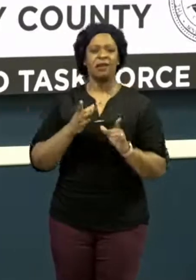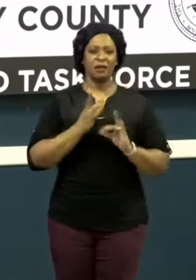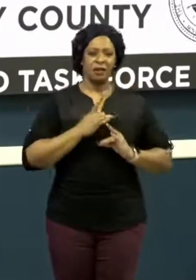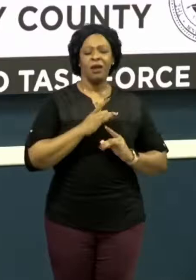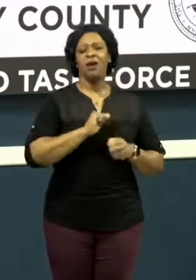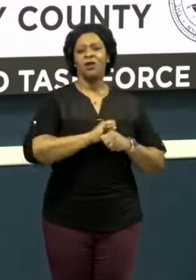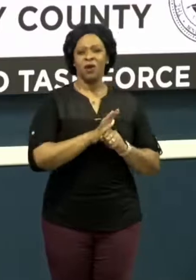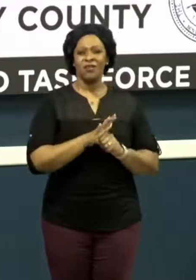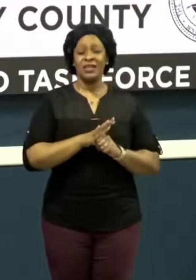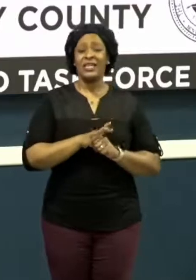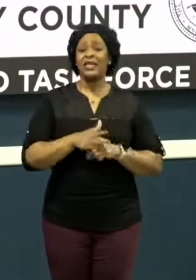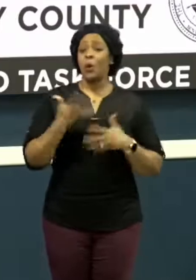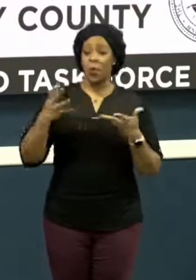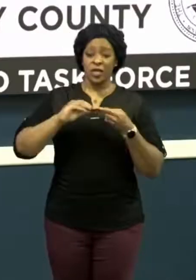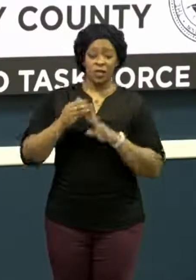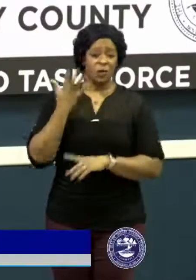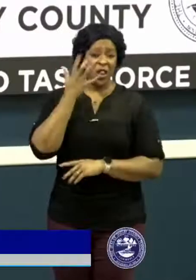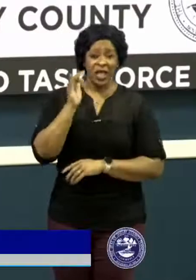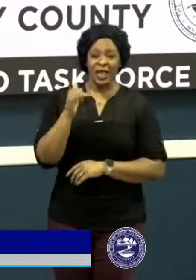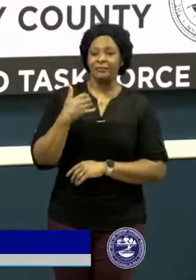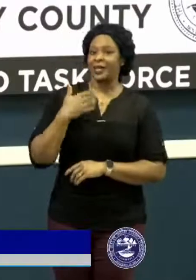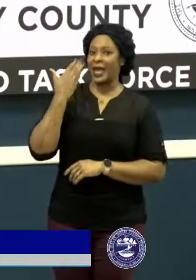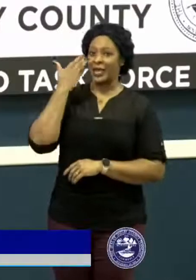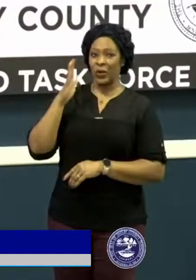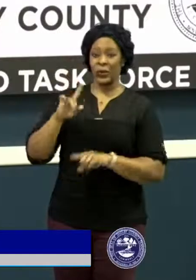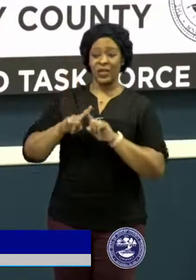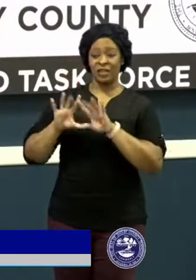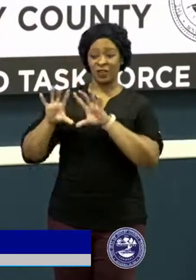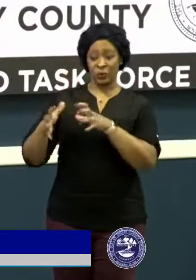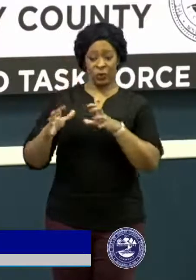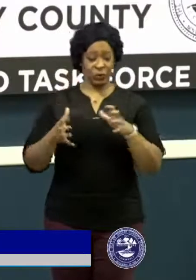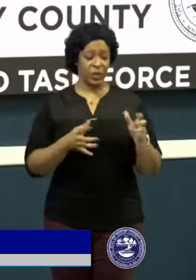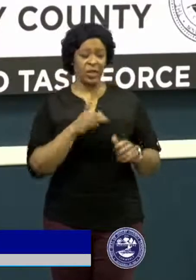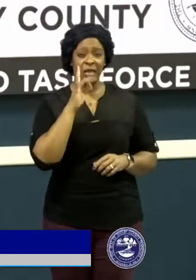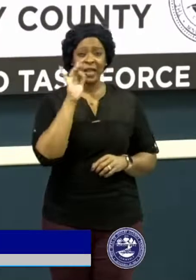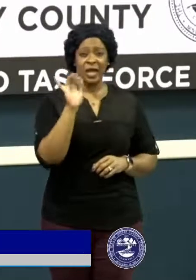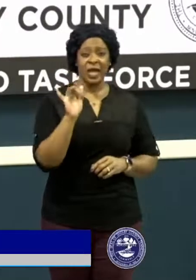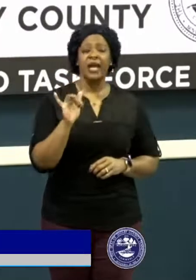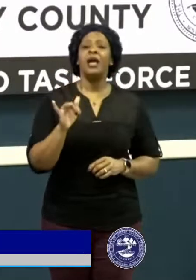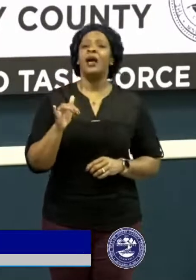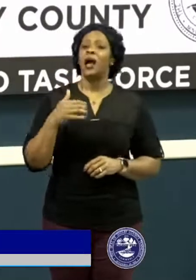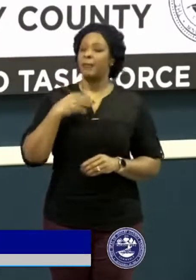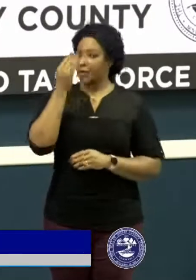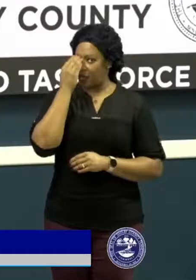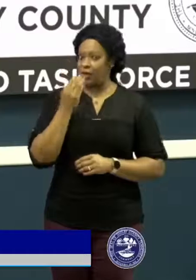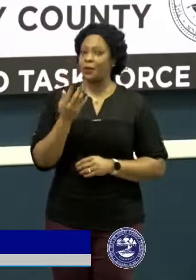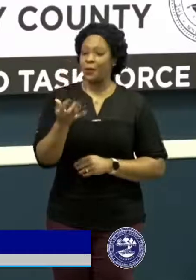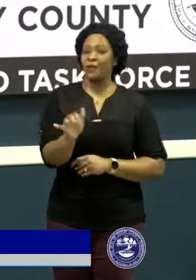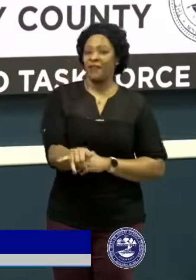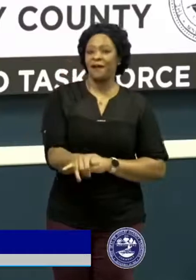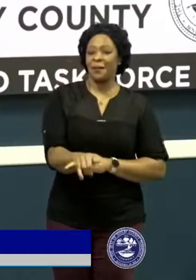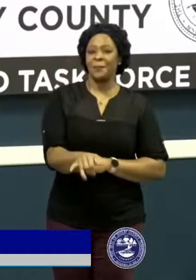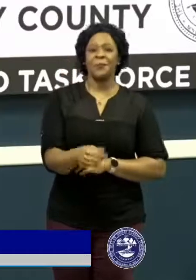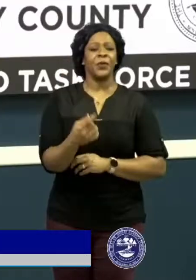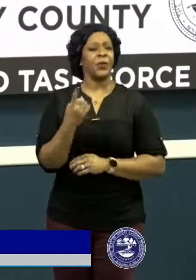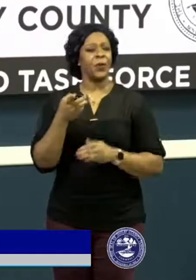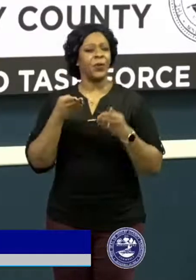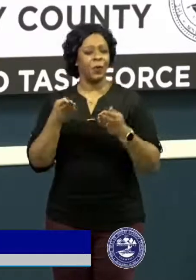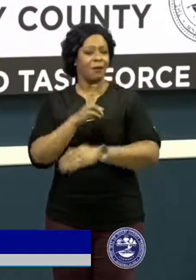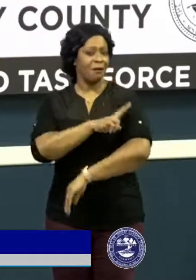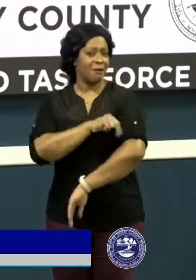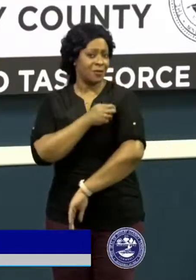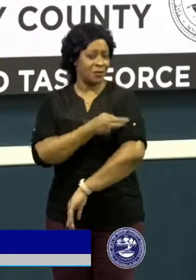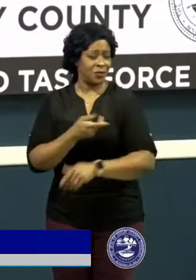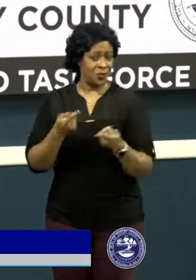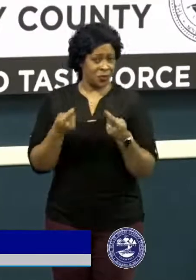of those numbers to know what the different groups are, but what I can tell you is that one way that the